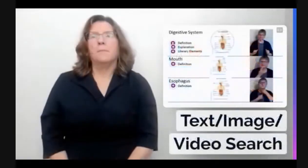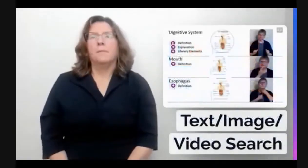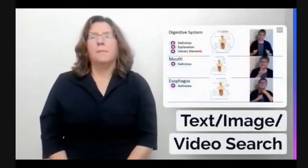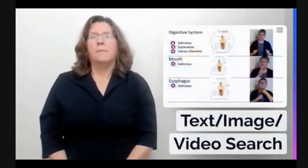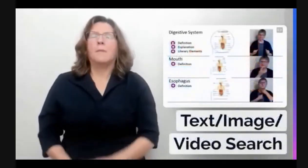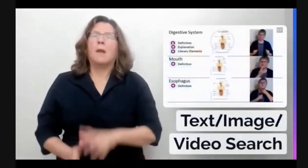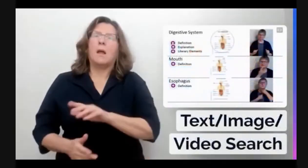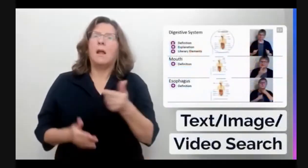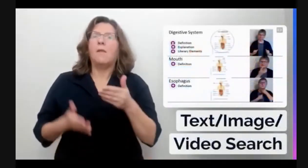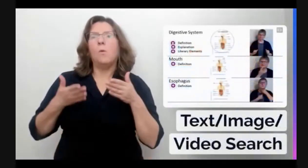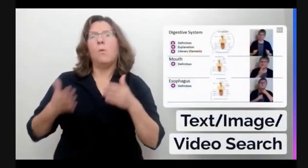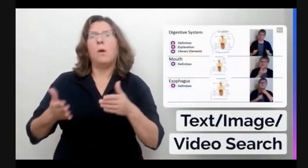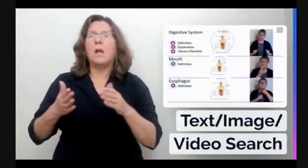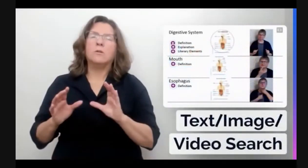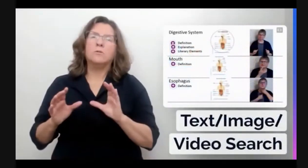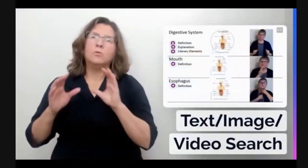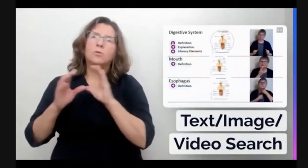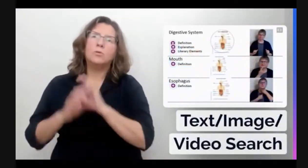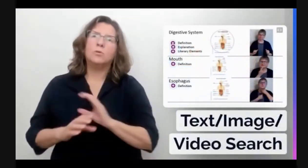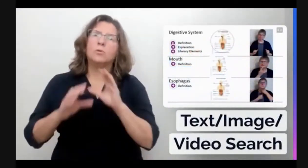closes.